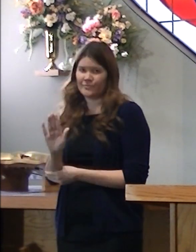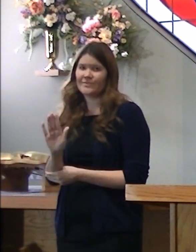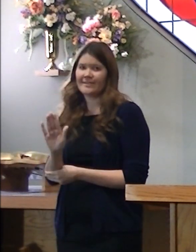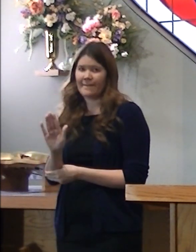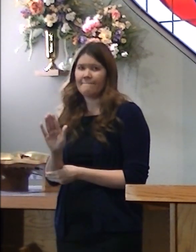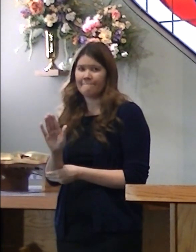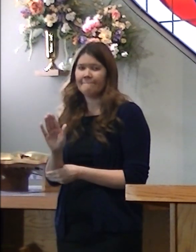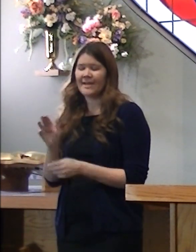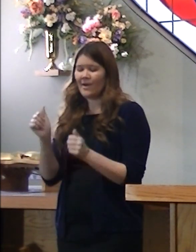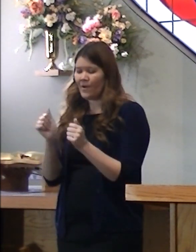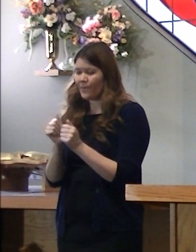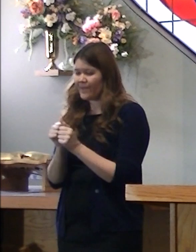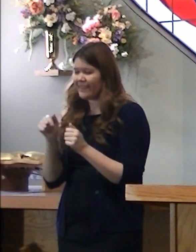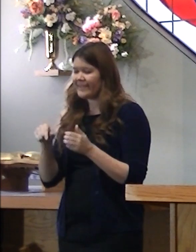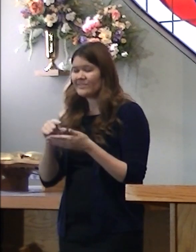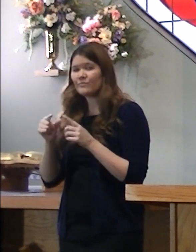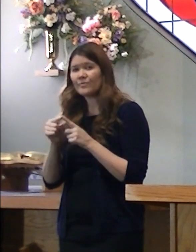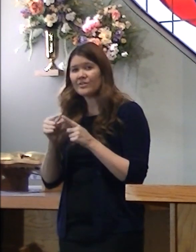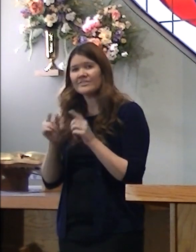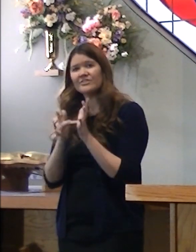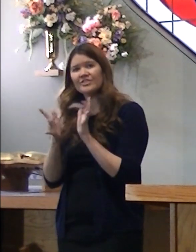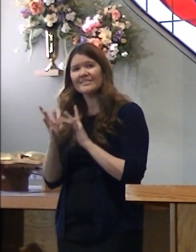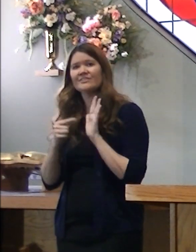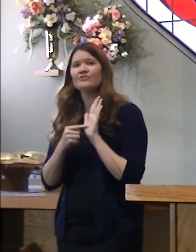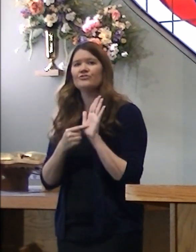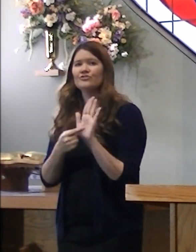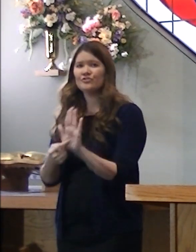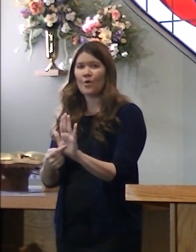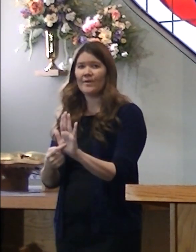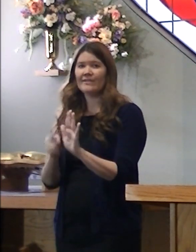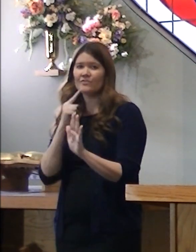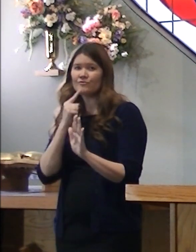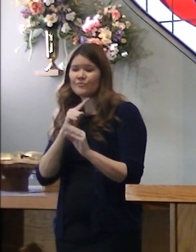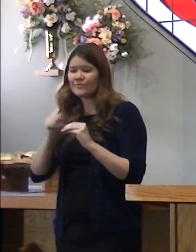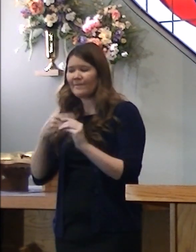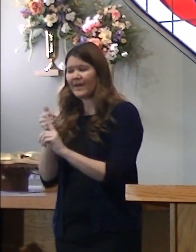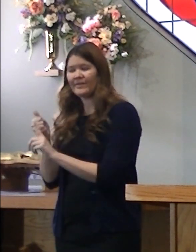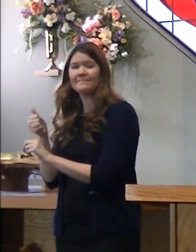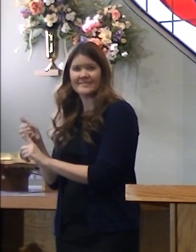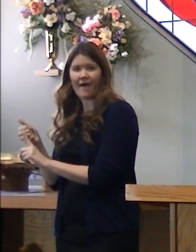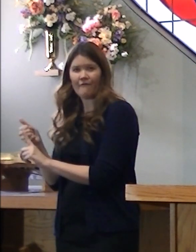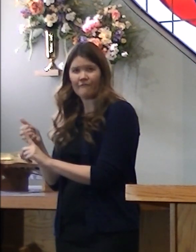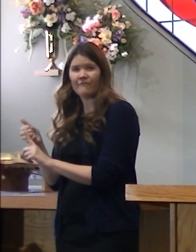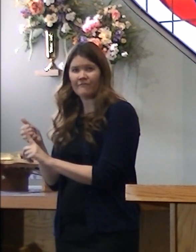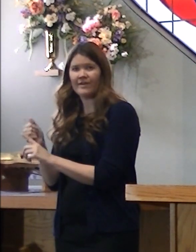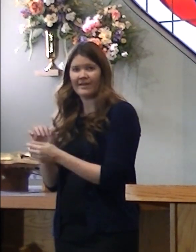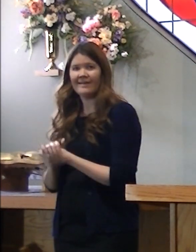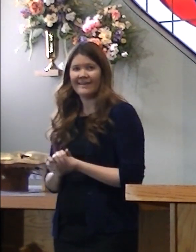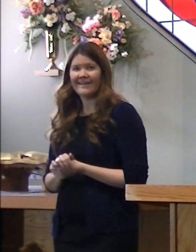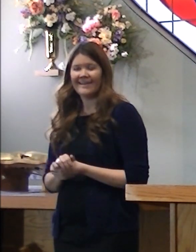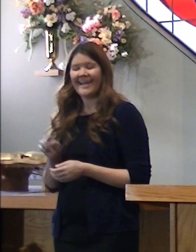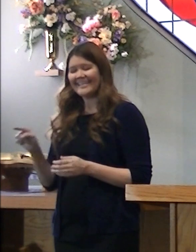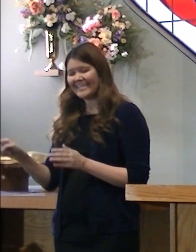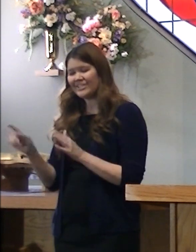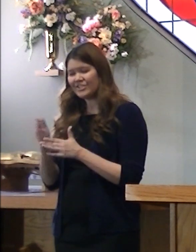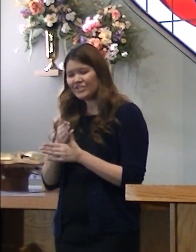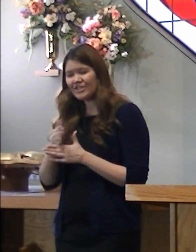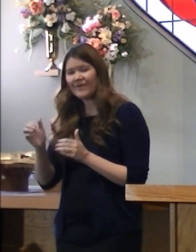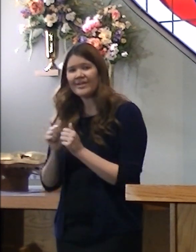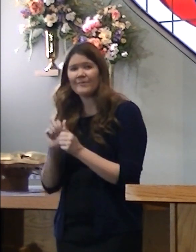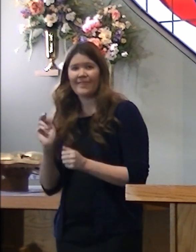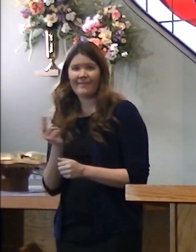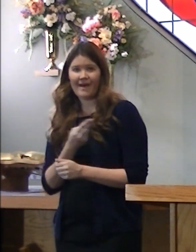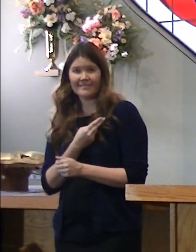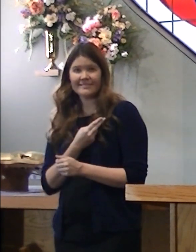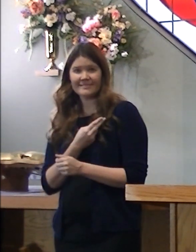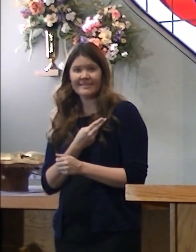words, Jesus is revealing the truth about himself. And he is sharing with us that it was